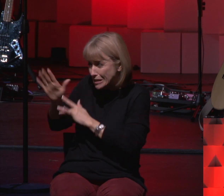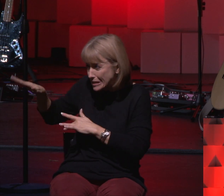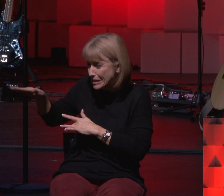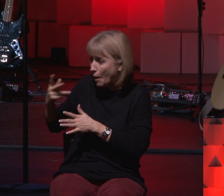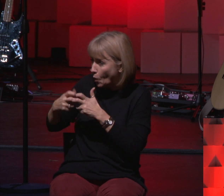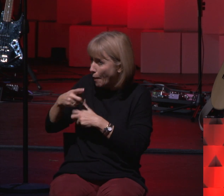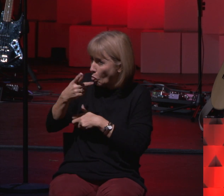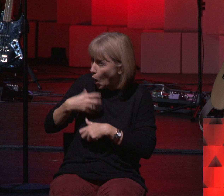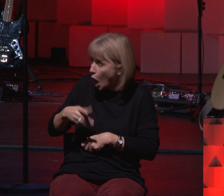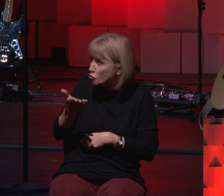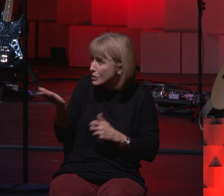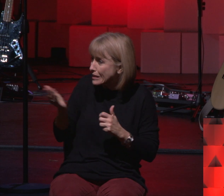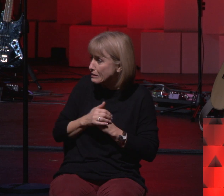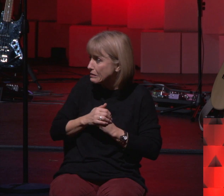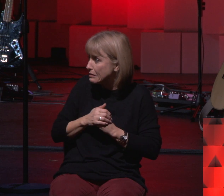at verse number 13.